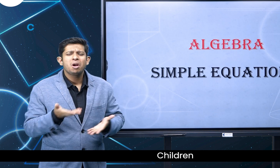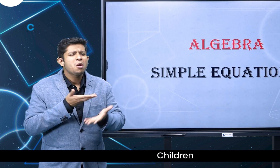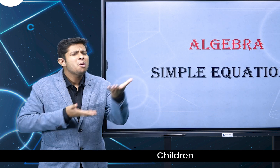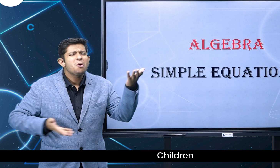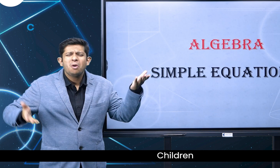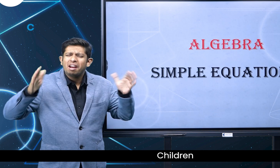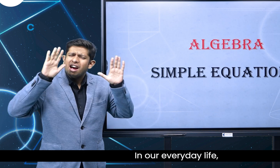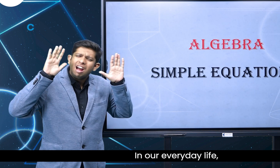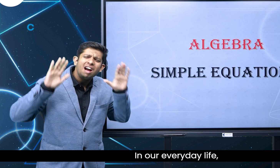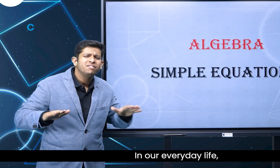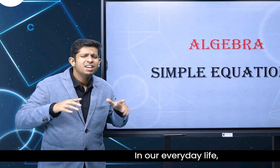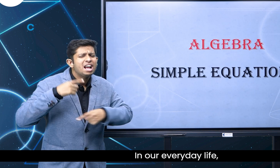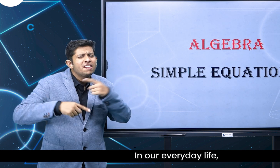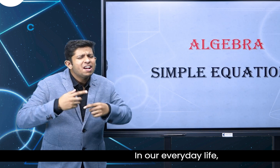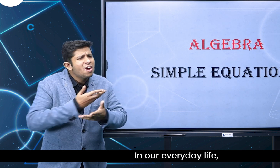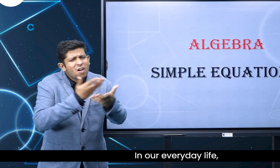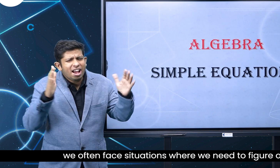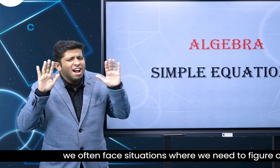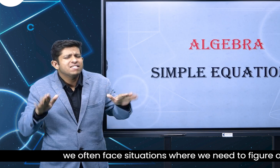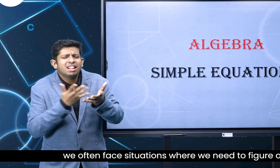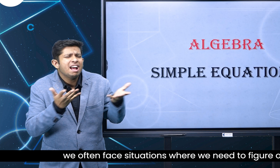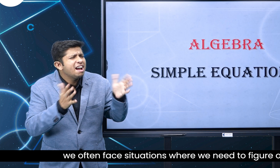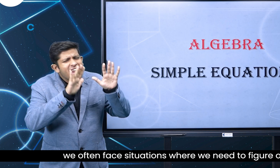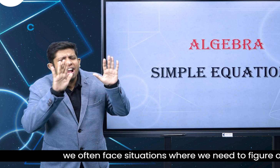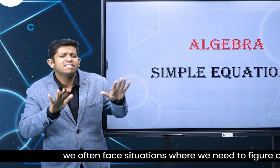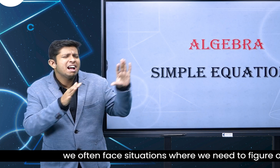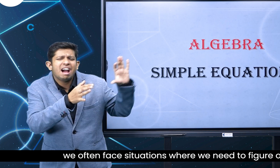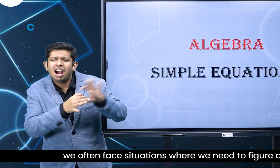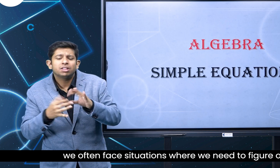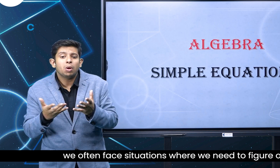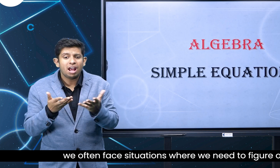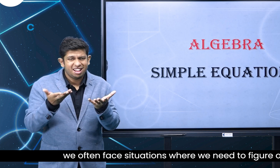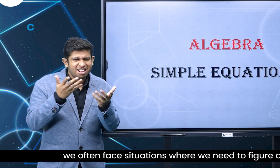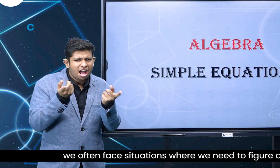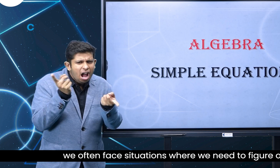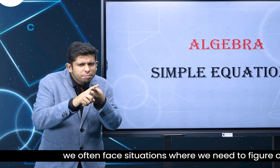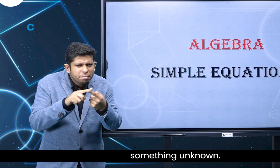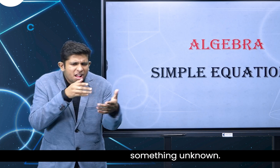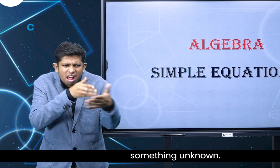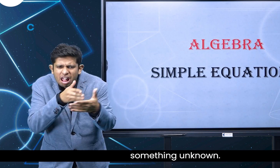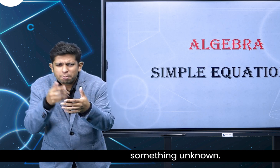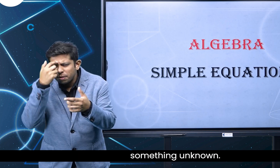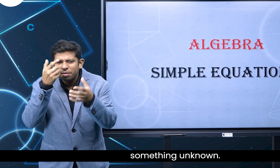Children, in our everyday life, we often face situations where we need to figure out something unknown.